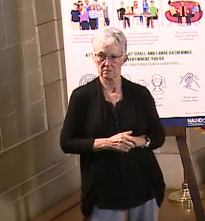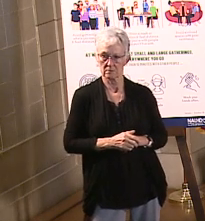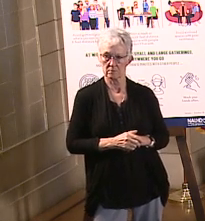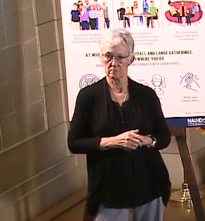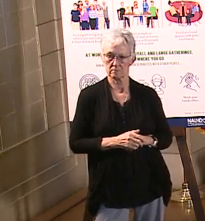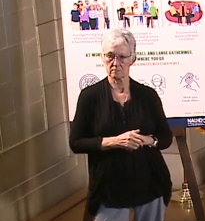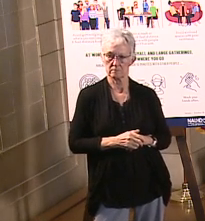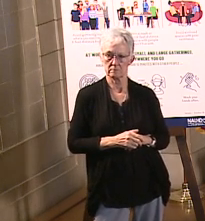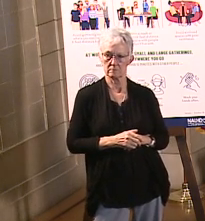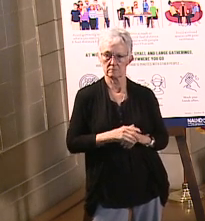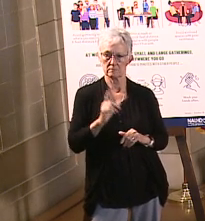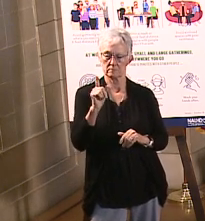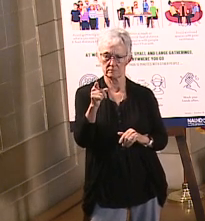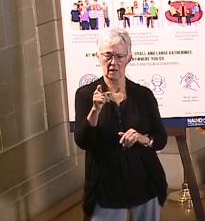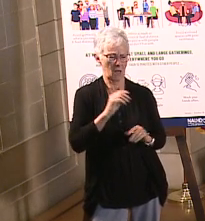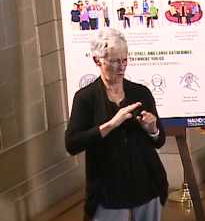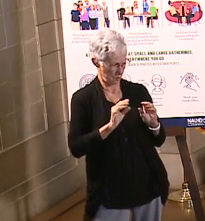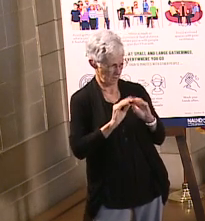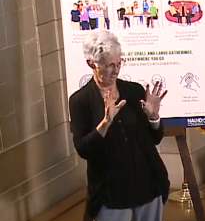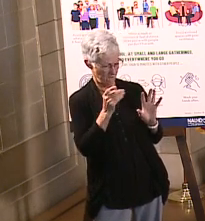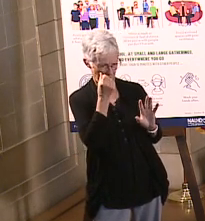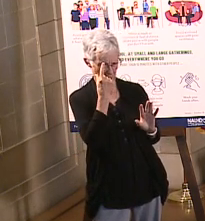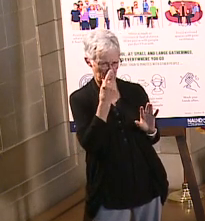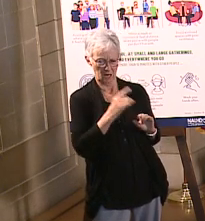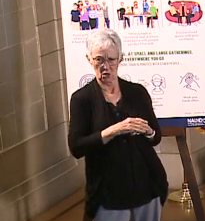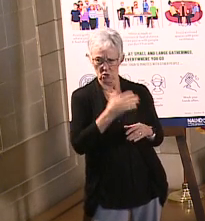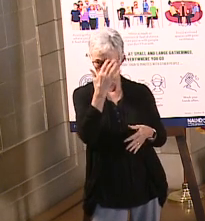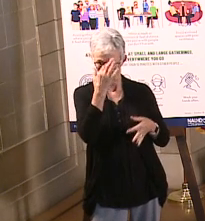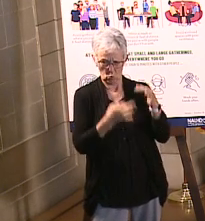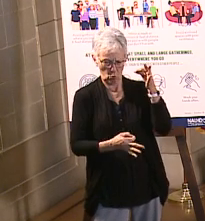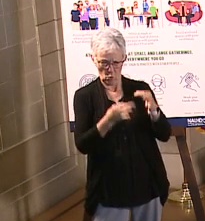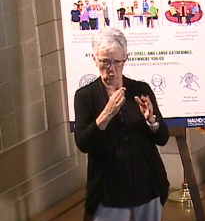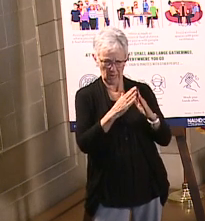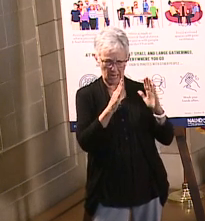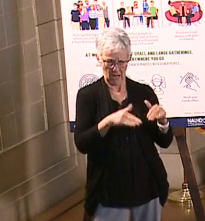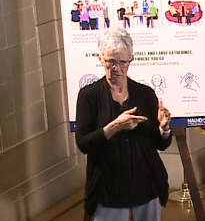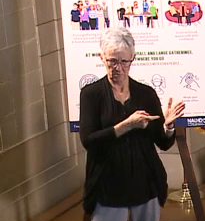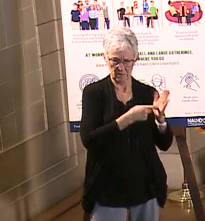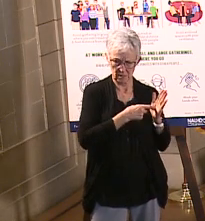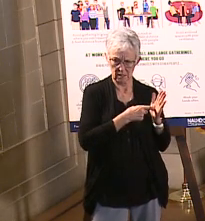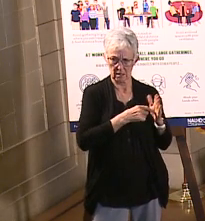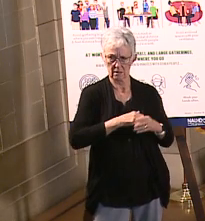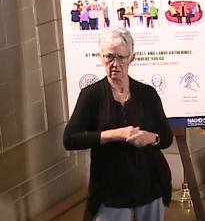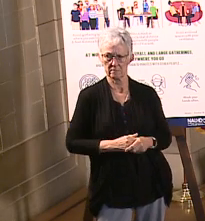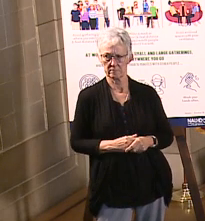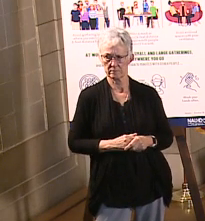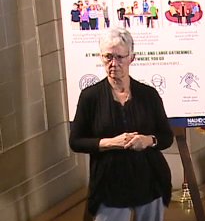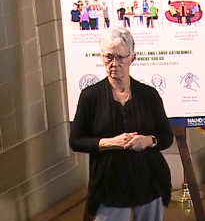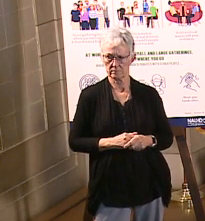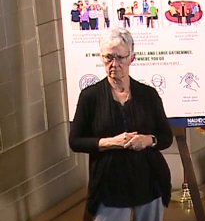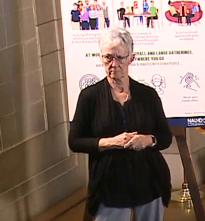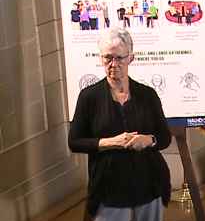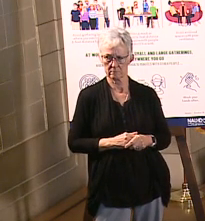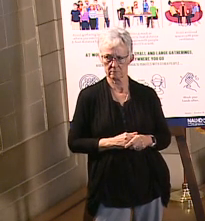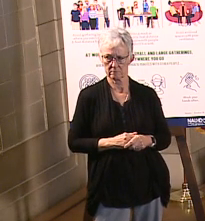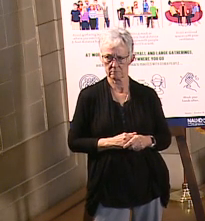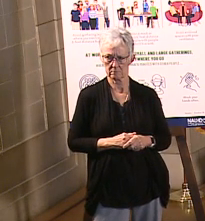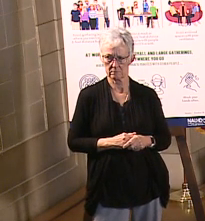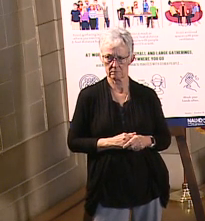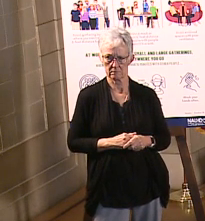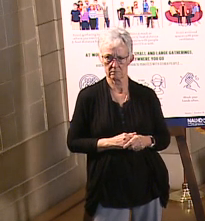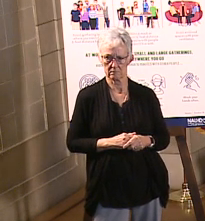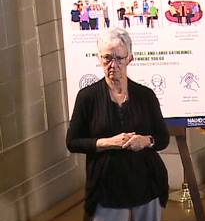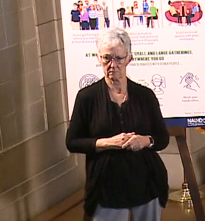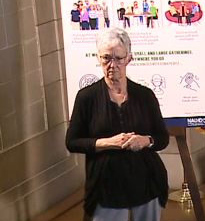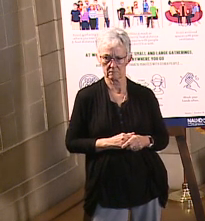the courthouse mask mandate details. The statement that your office confirmed yesterday said the no mandate requirement covered